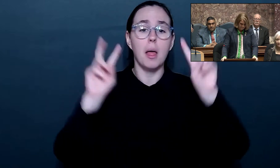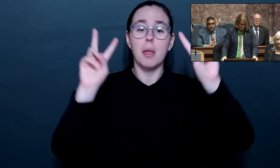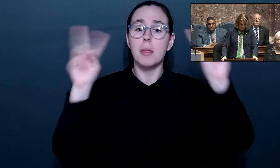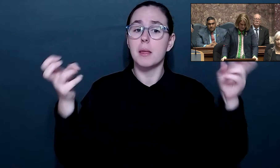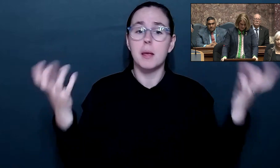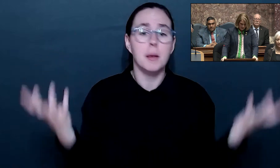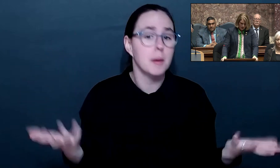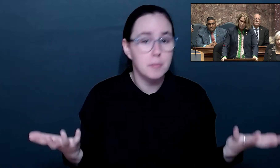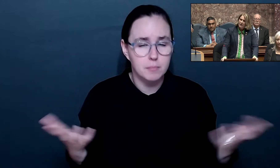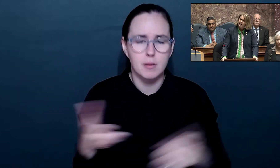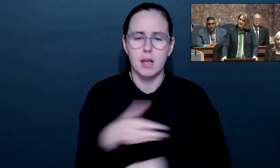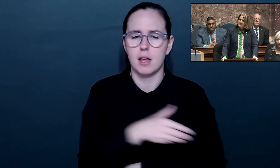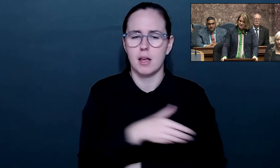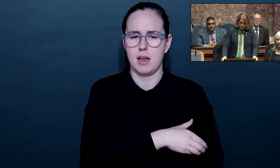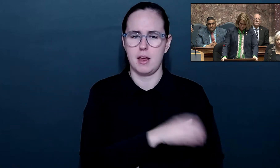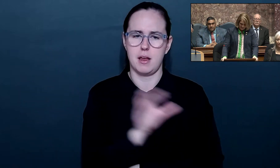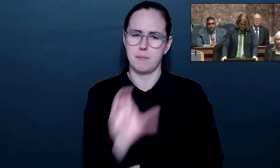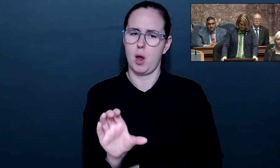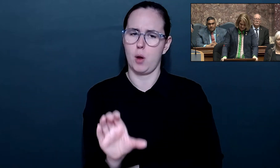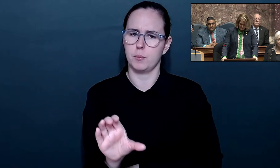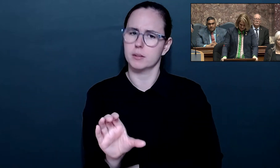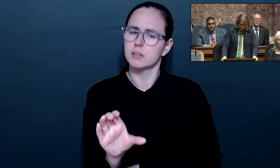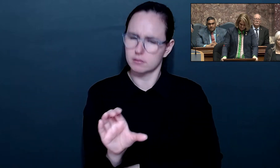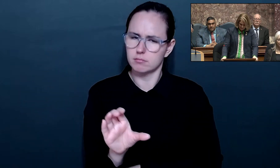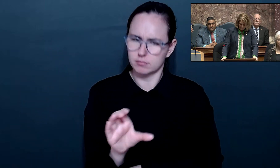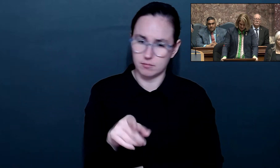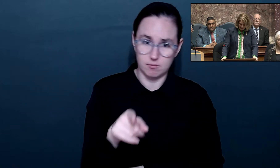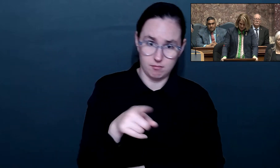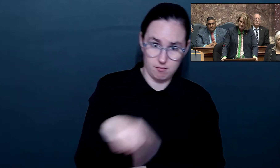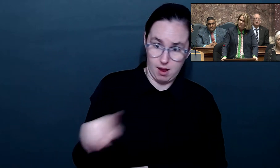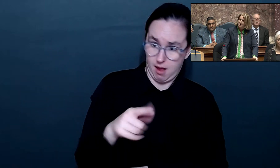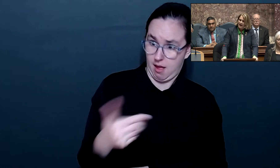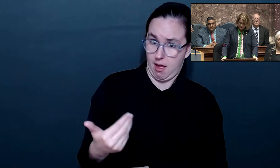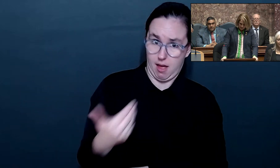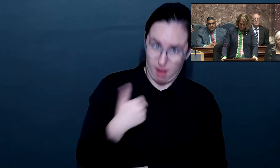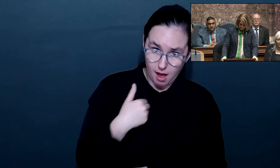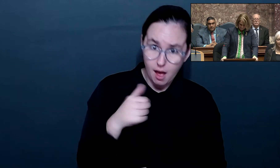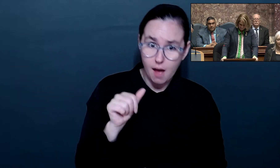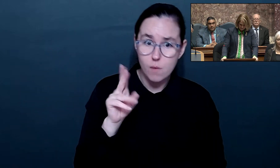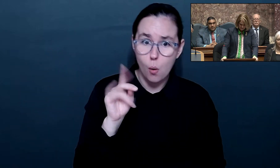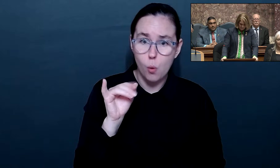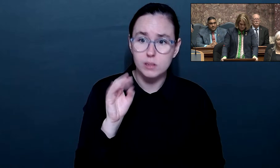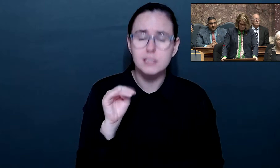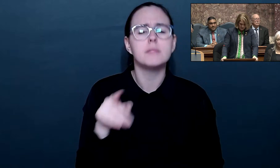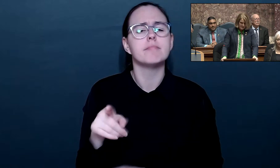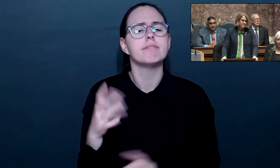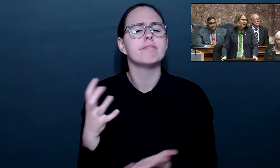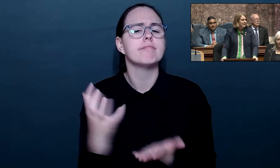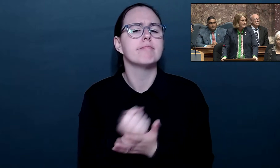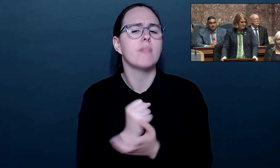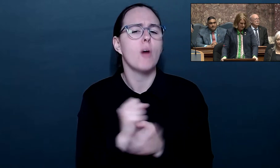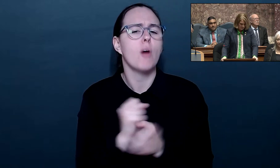thrive. Awareness, Mr. Speaker, isn't just about knowledge, it's about action. It's about